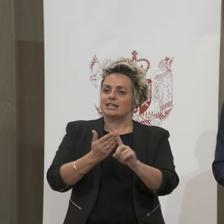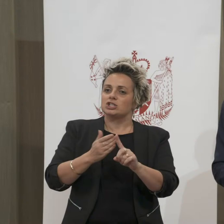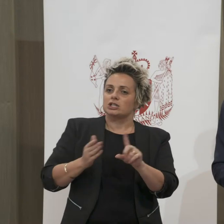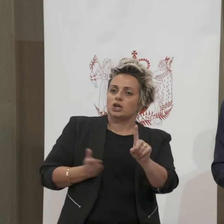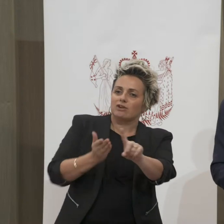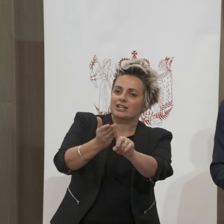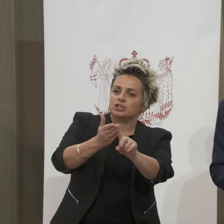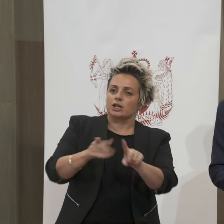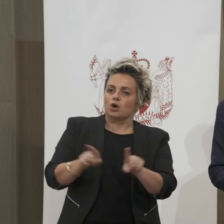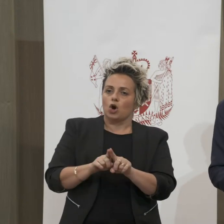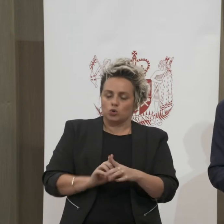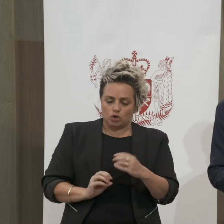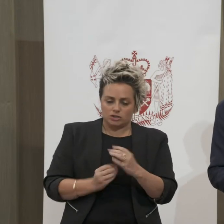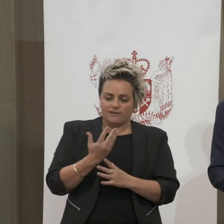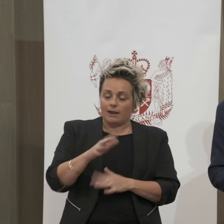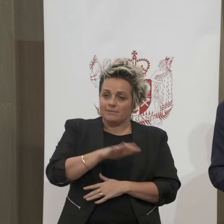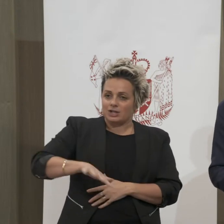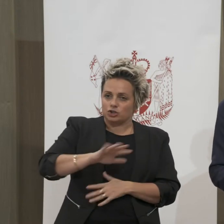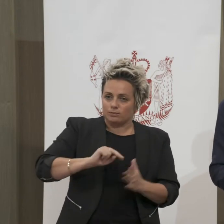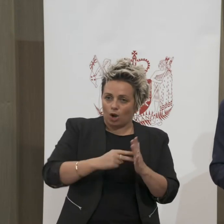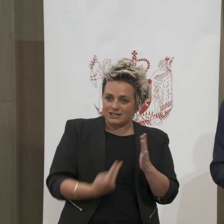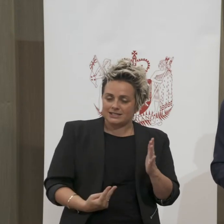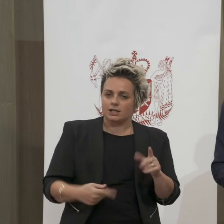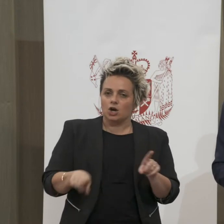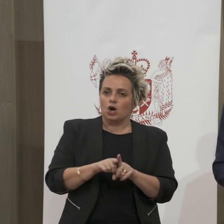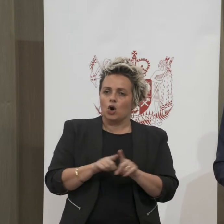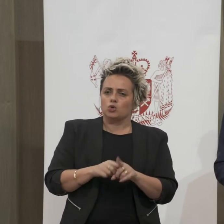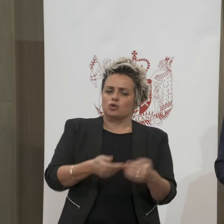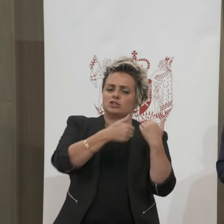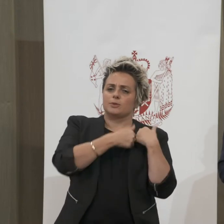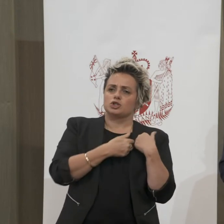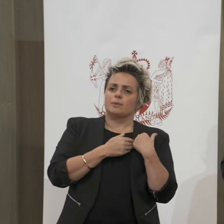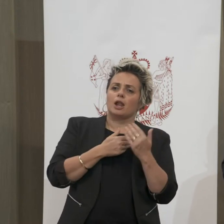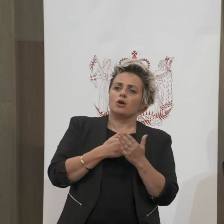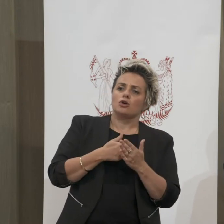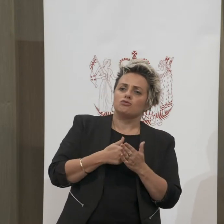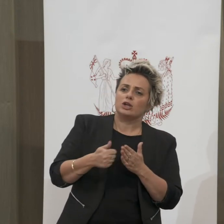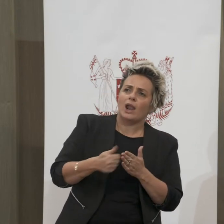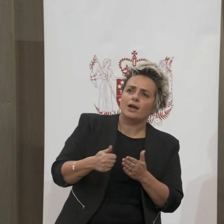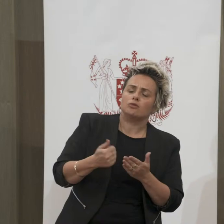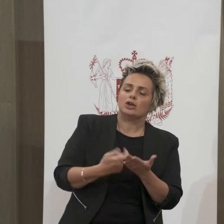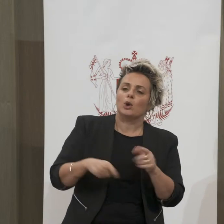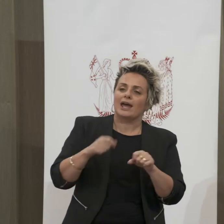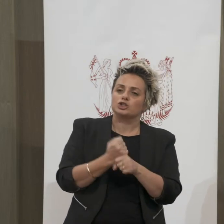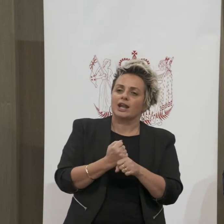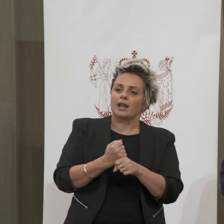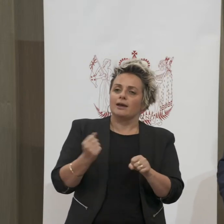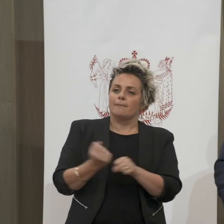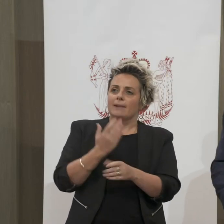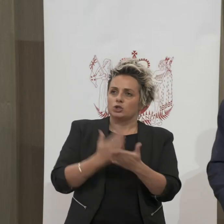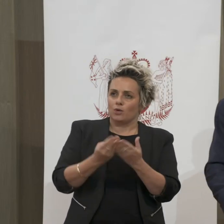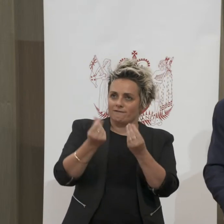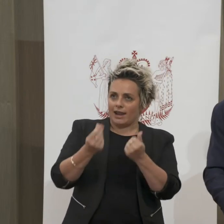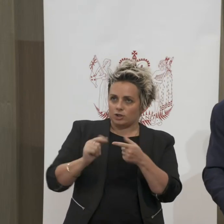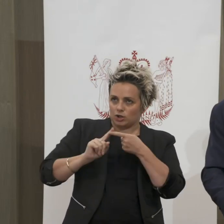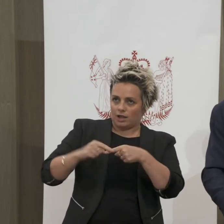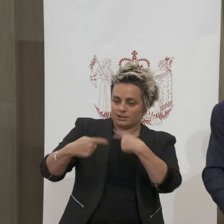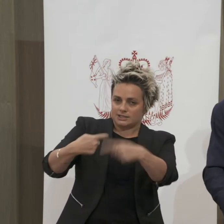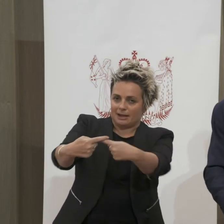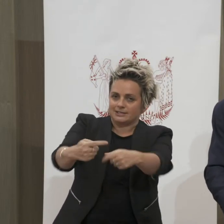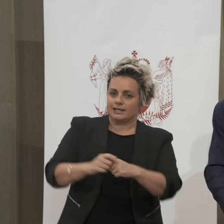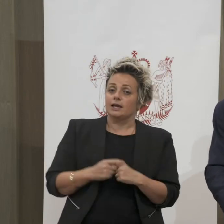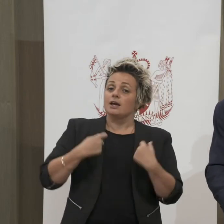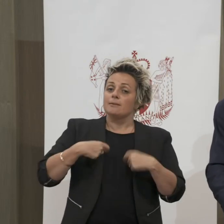national policy, and it will be responsible for regulation and ensuring financial stability. The Ministry